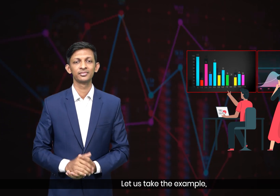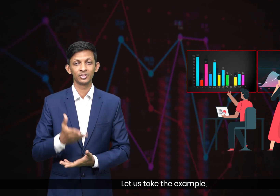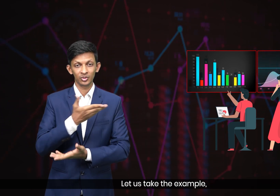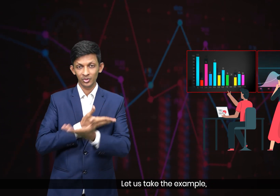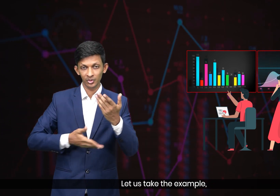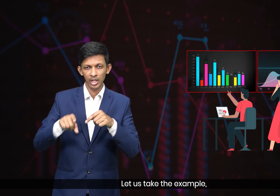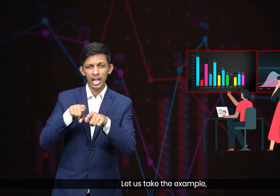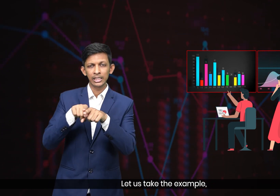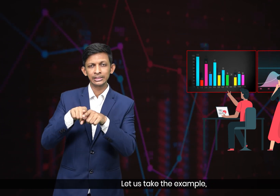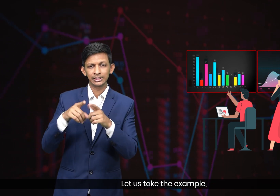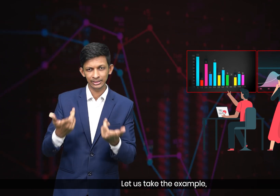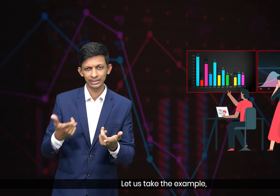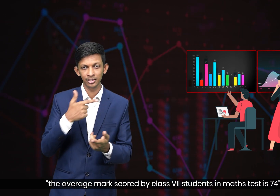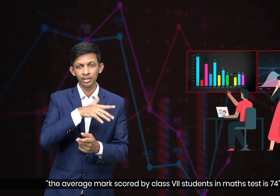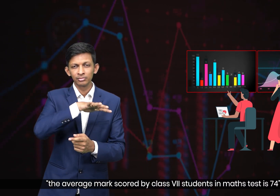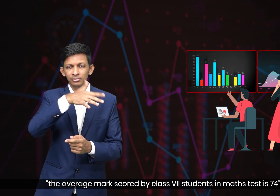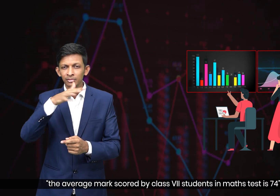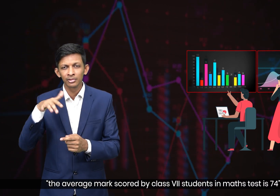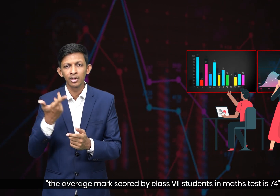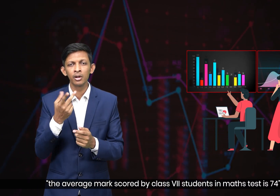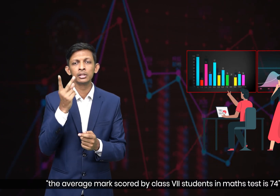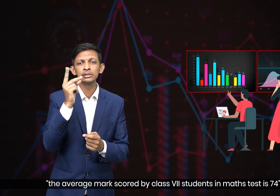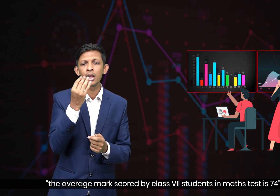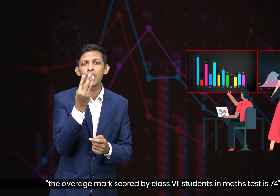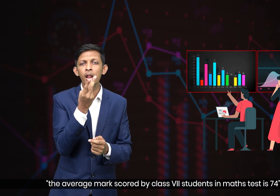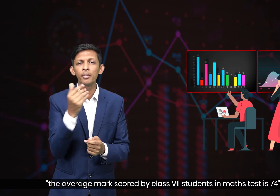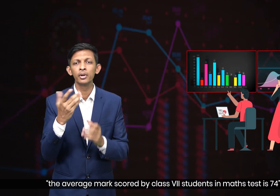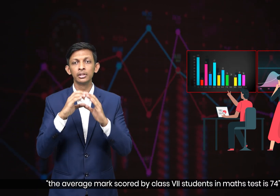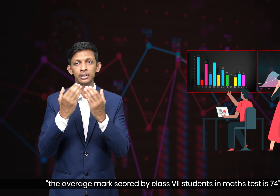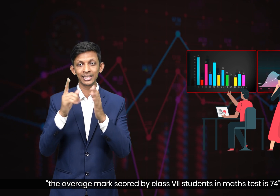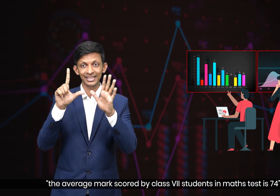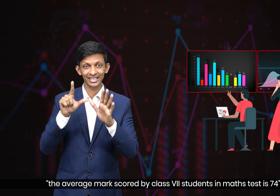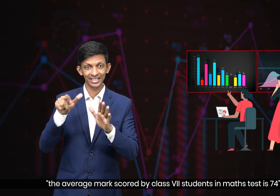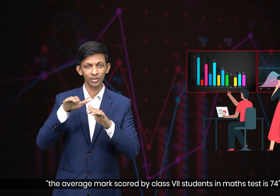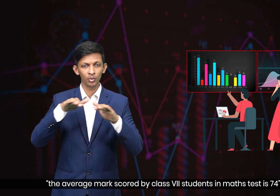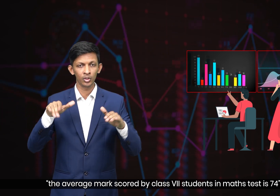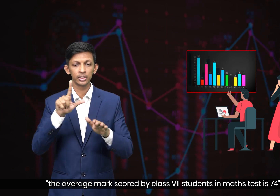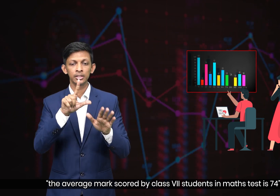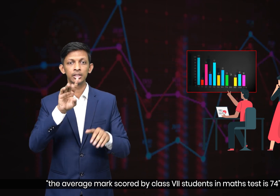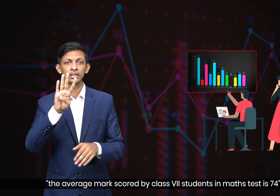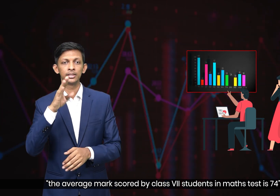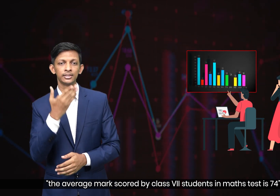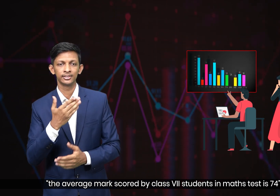Let us take the example, the average mark scored by class 7 students in maths test is